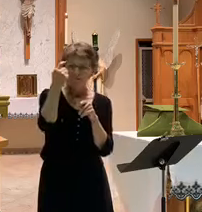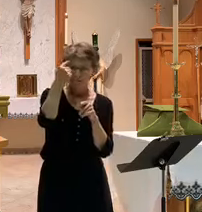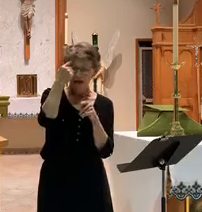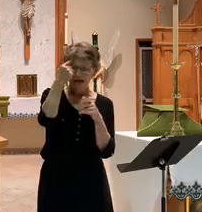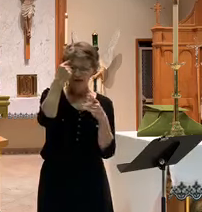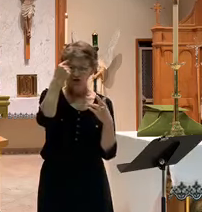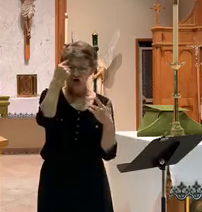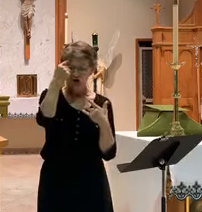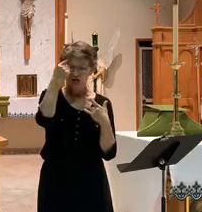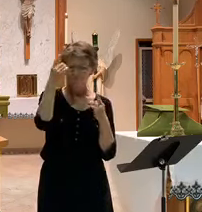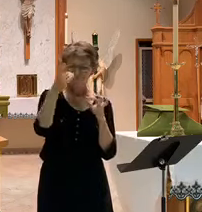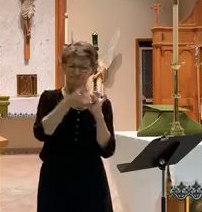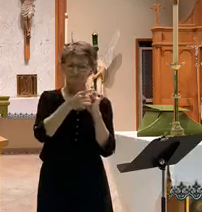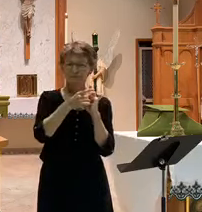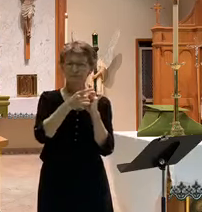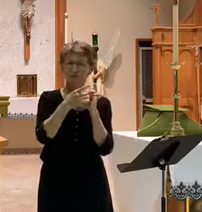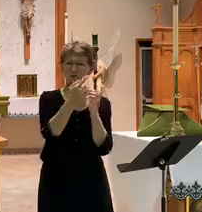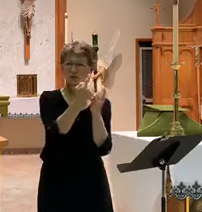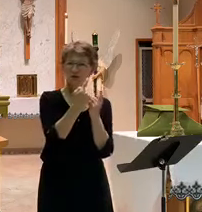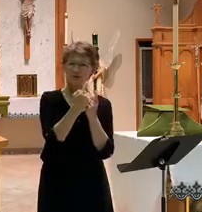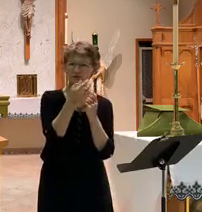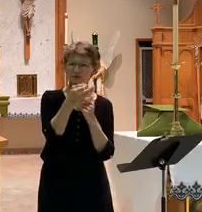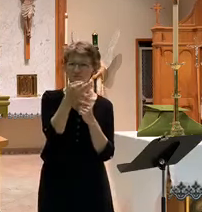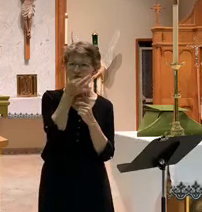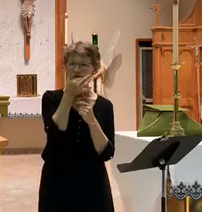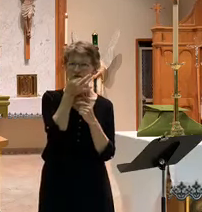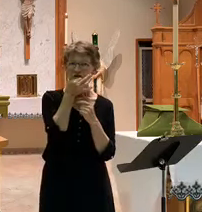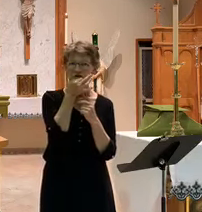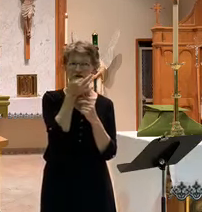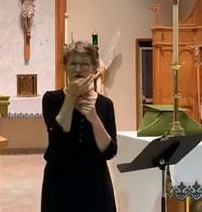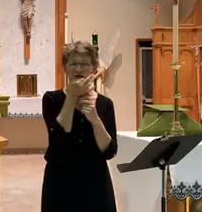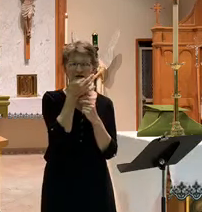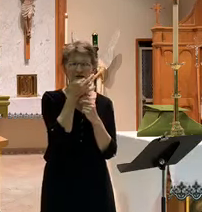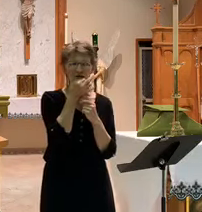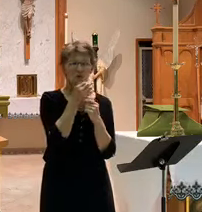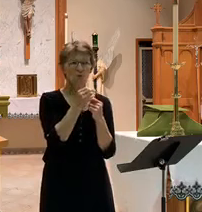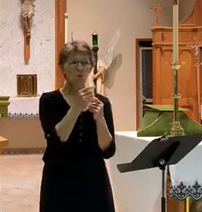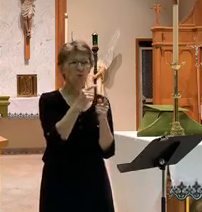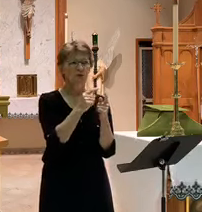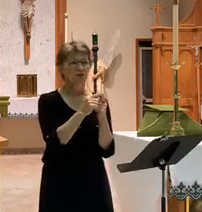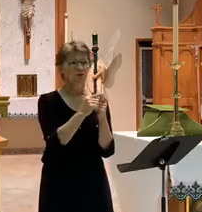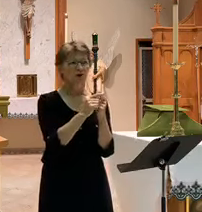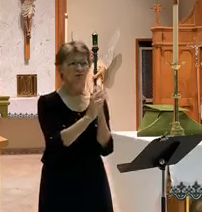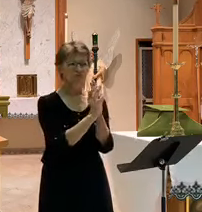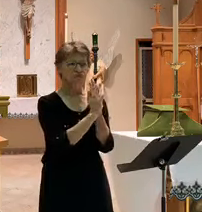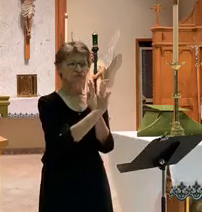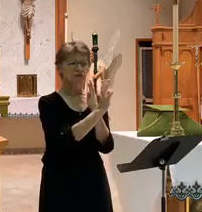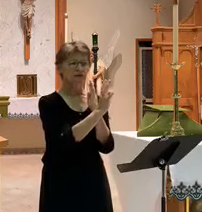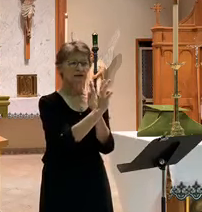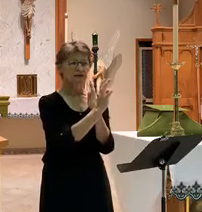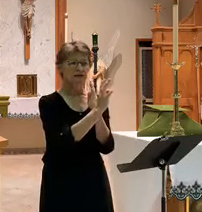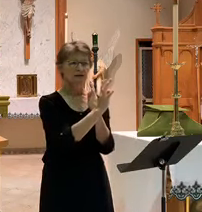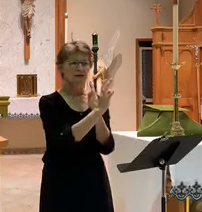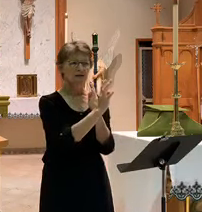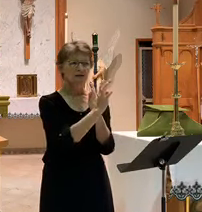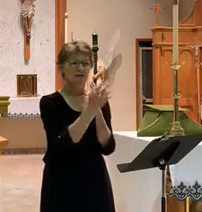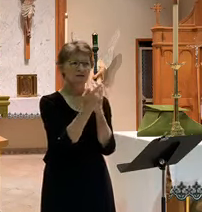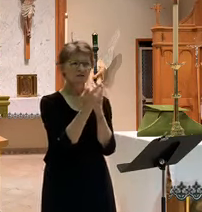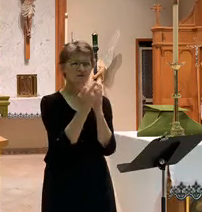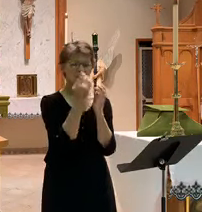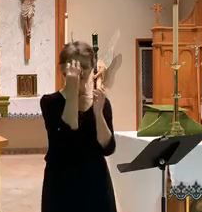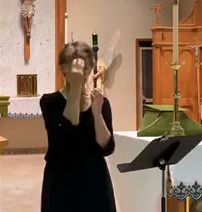mind and heart to Jesus in communion. Perhaps when you're, three people back in line, to ask Jesus and make a little